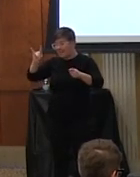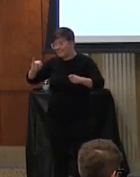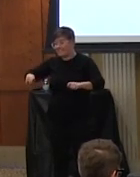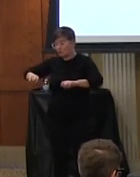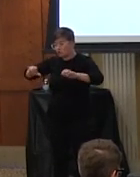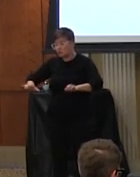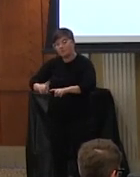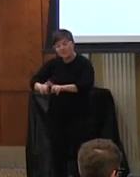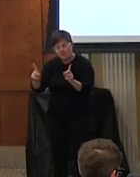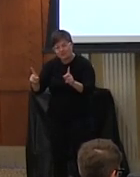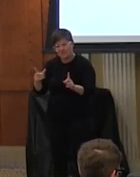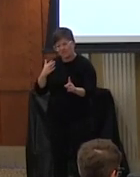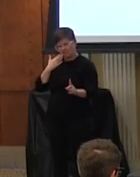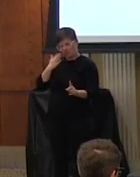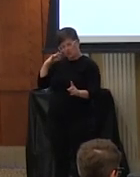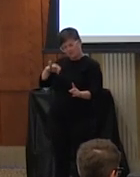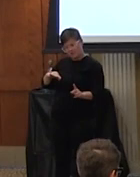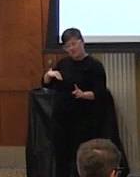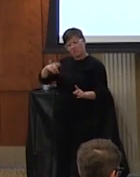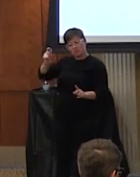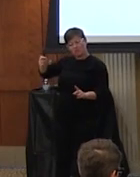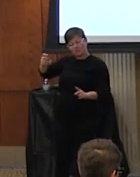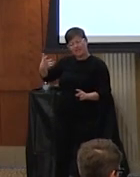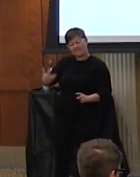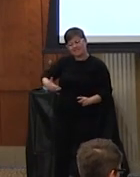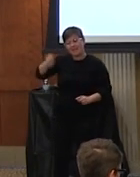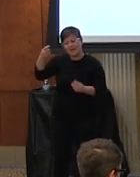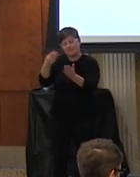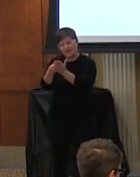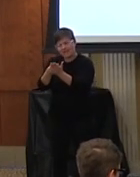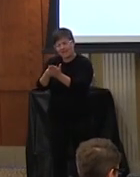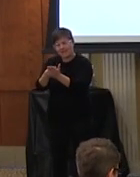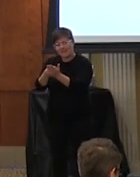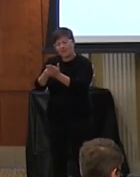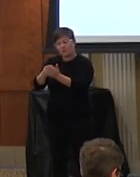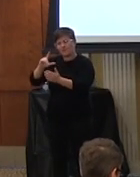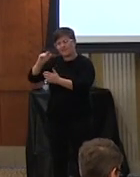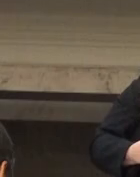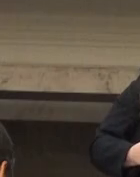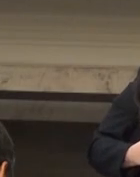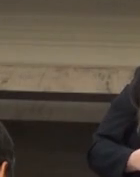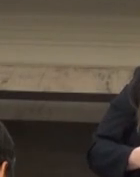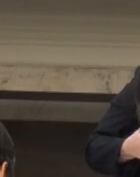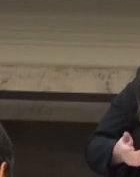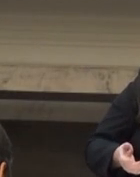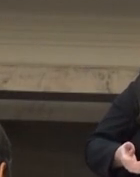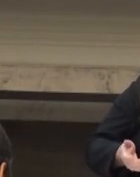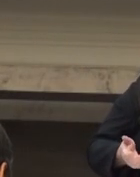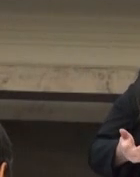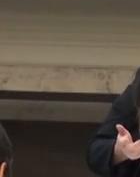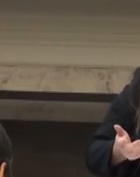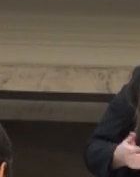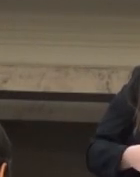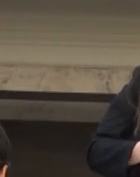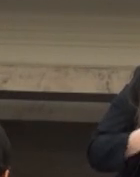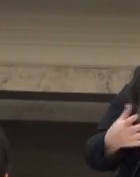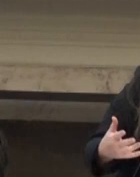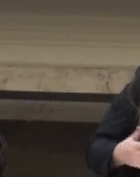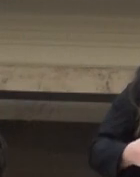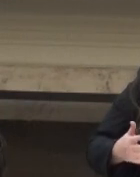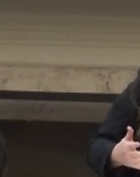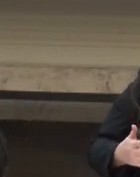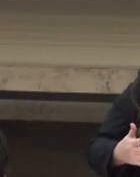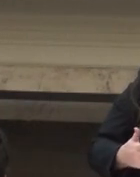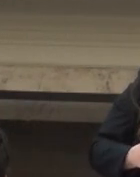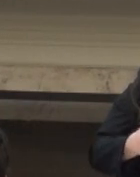thing that judges can take money from the people who are litigating in front of them when they want to run for office maybe we should do something about that that's